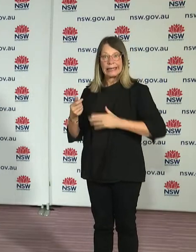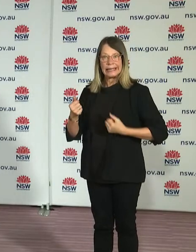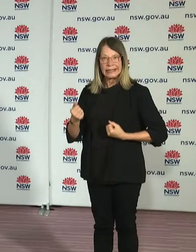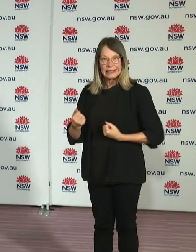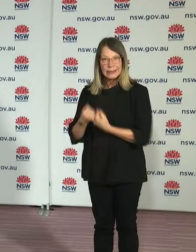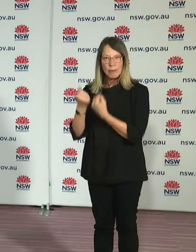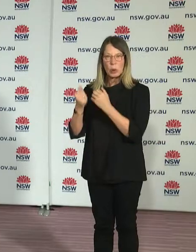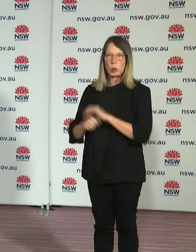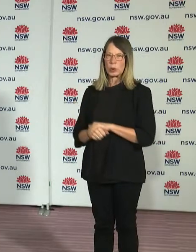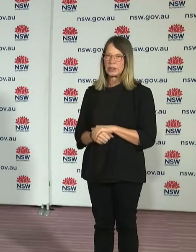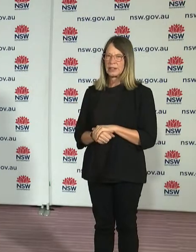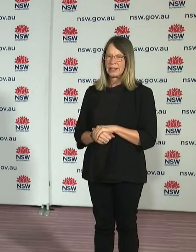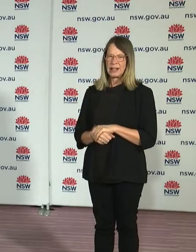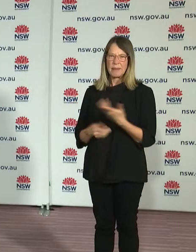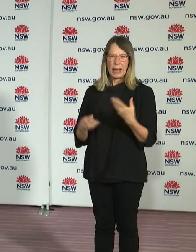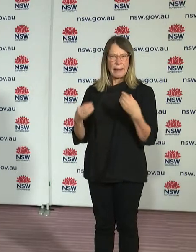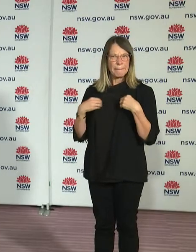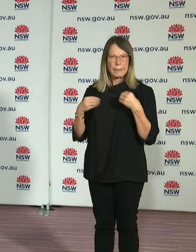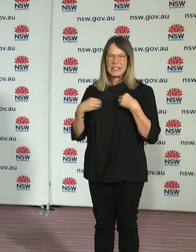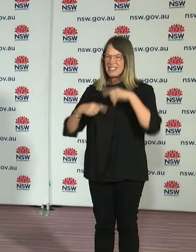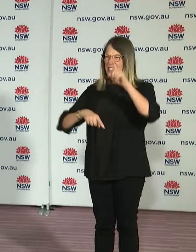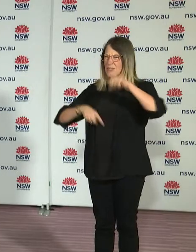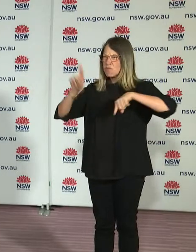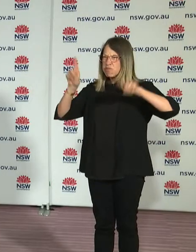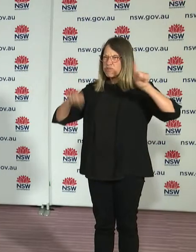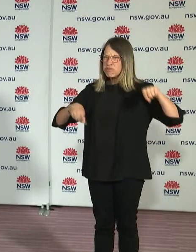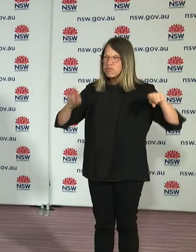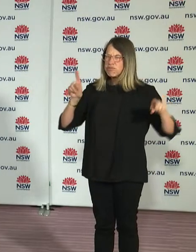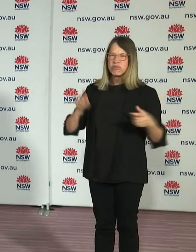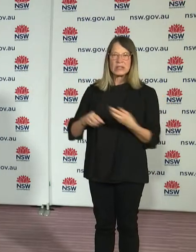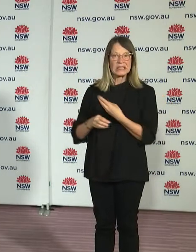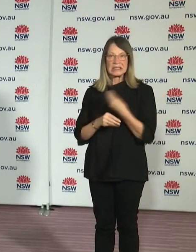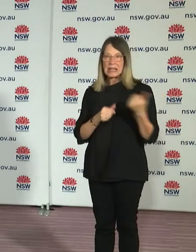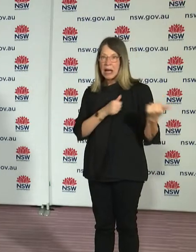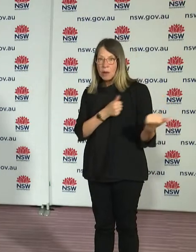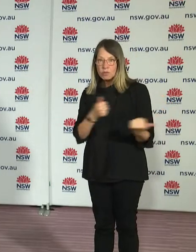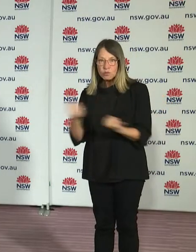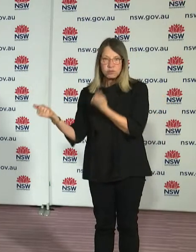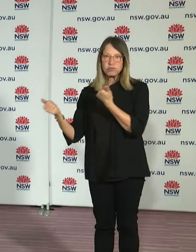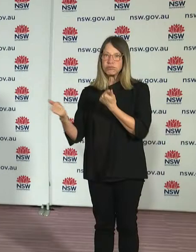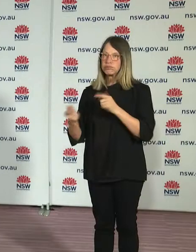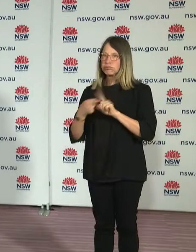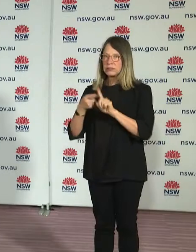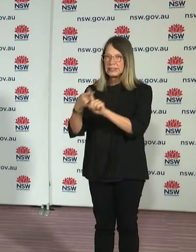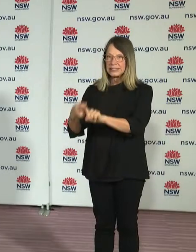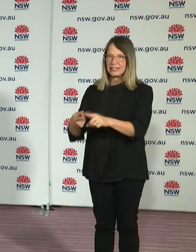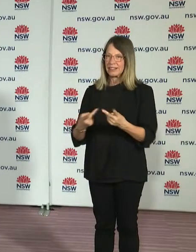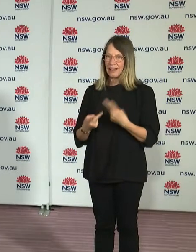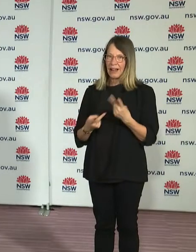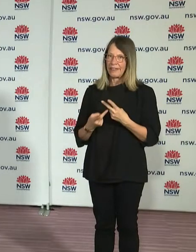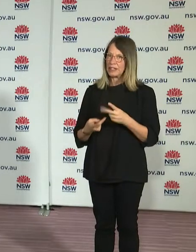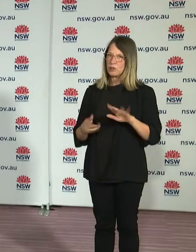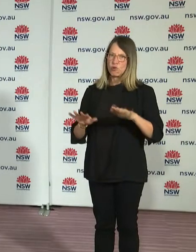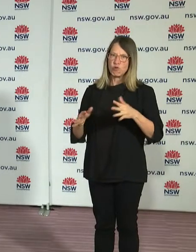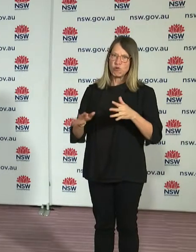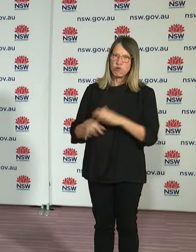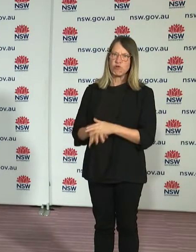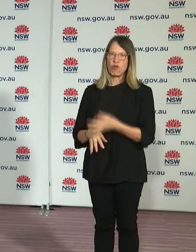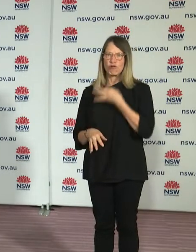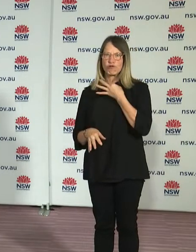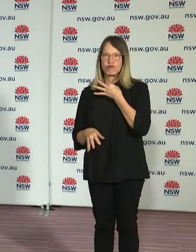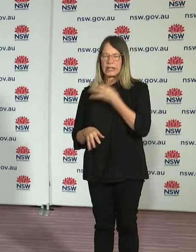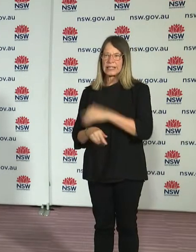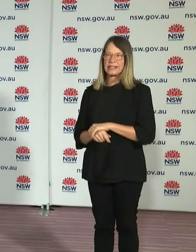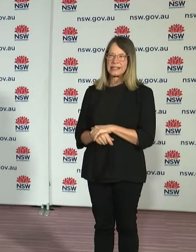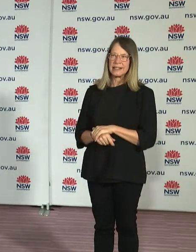diverse. Businesses range in size and what they're doing. Some have weathered the storm really well and done really well, and others haven't. So I think going forward